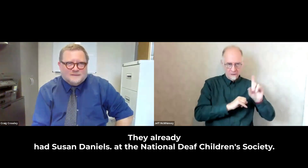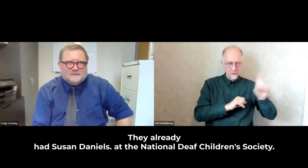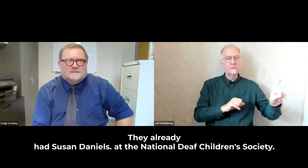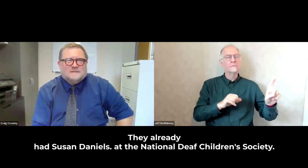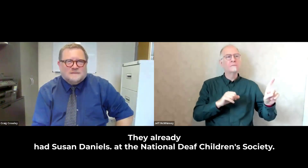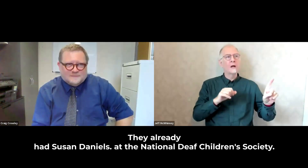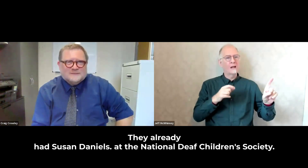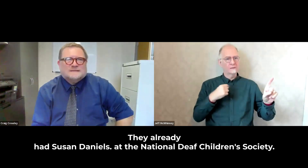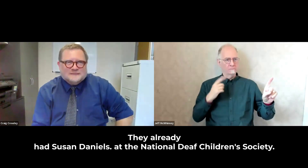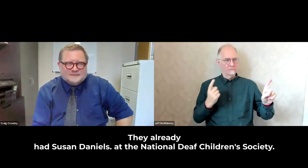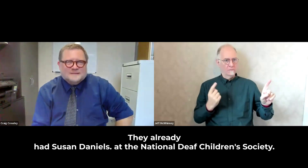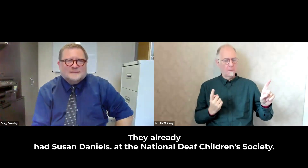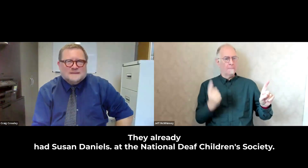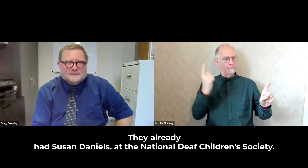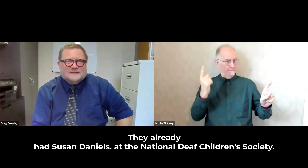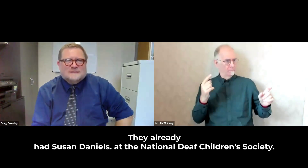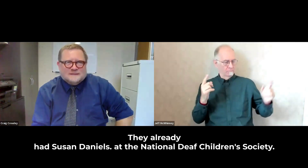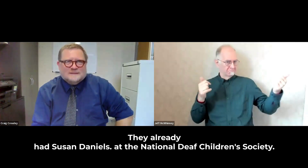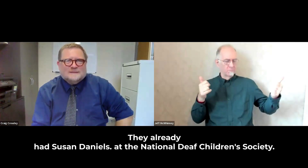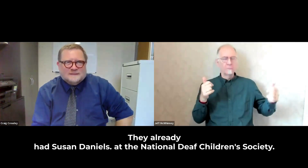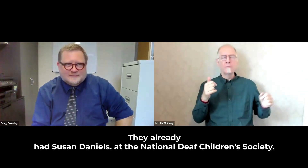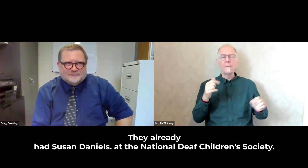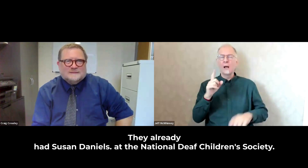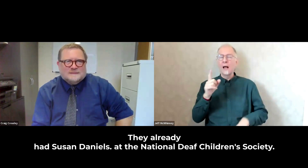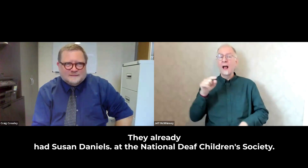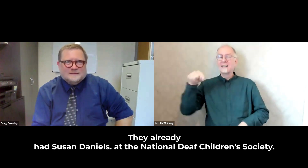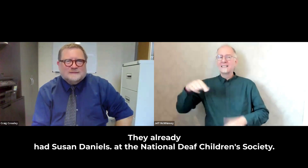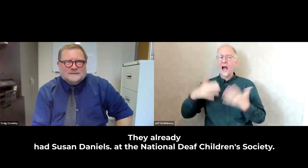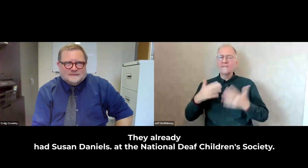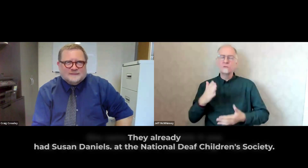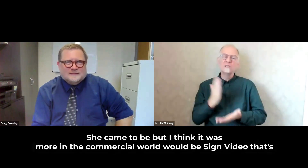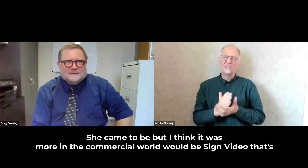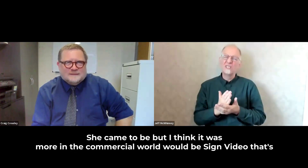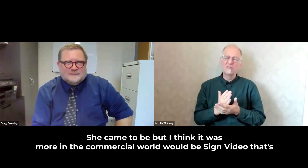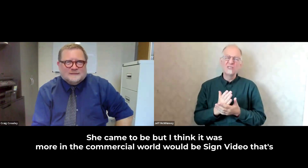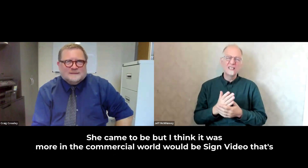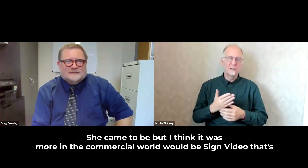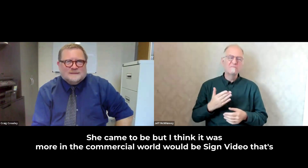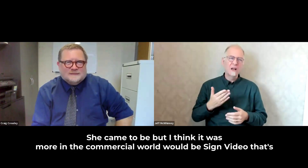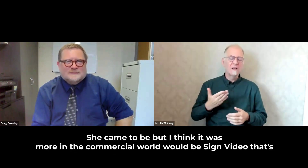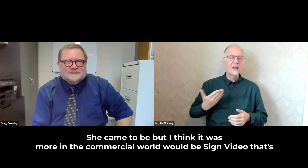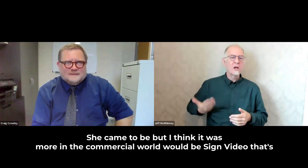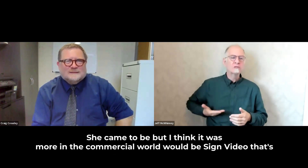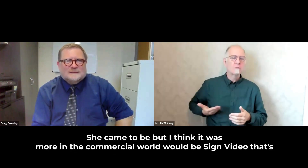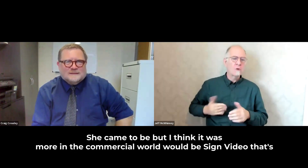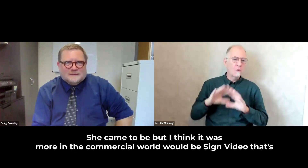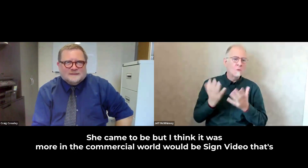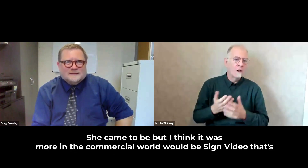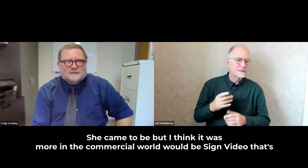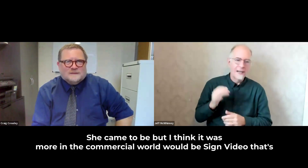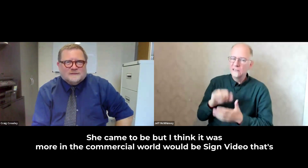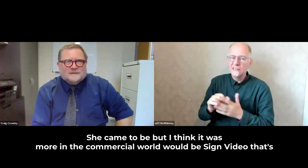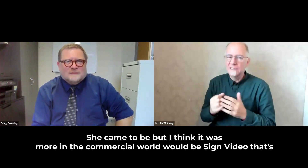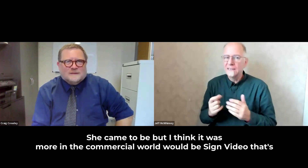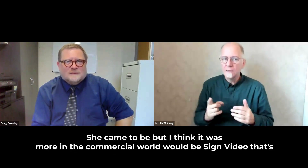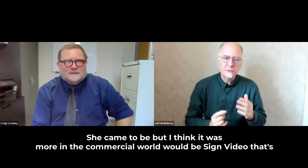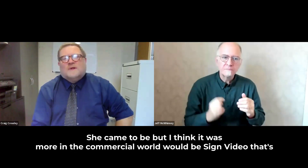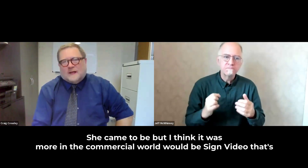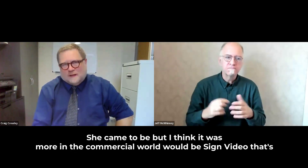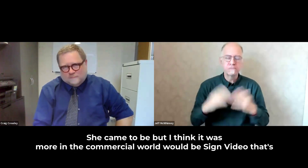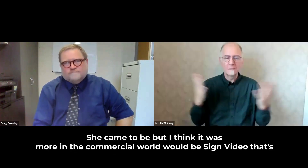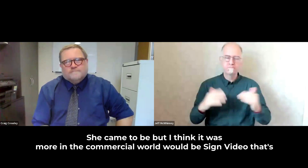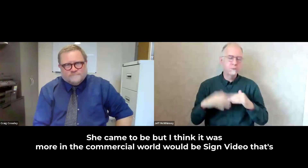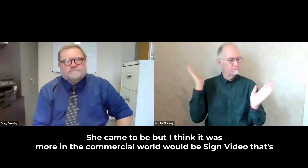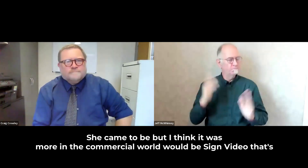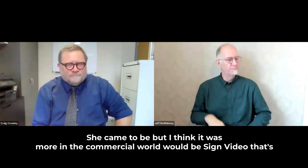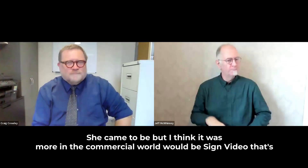STD. Susan Daniels. There was actually Susan Daniels at the National Deaf Children's Society. She came to be. But I think it was more in the